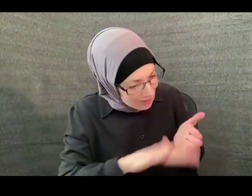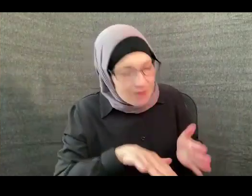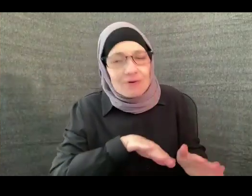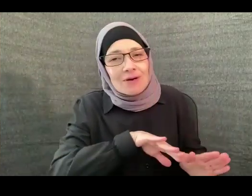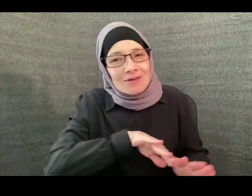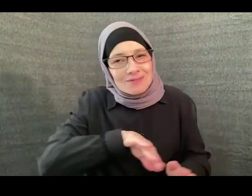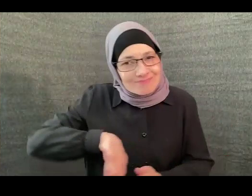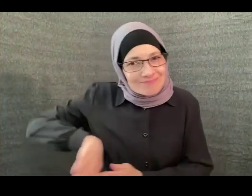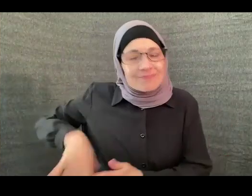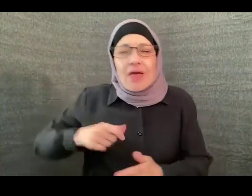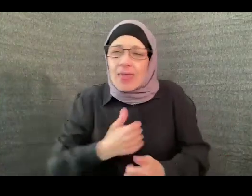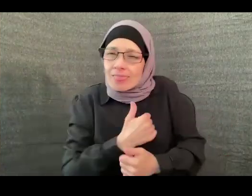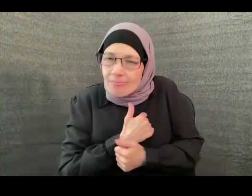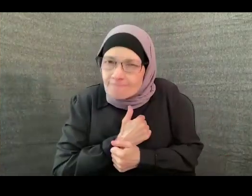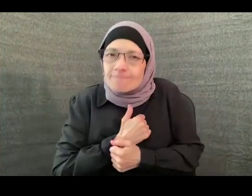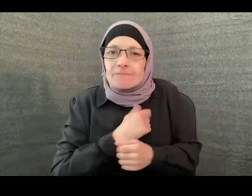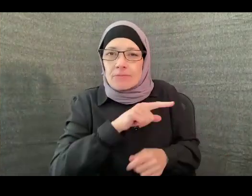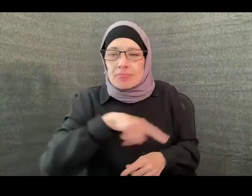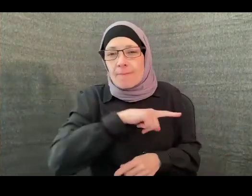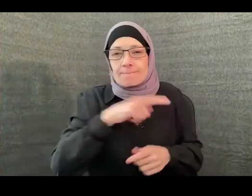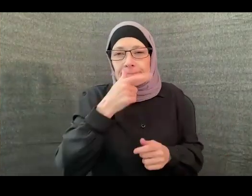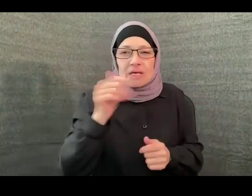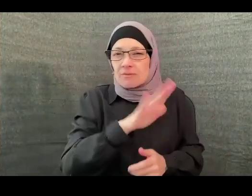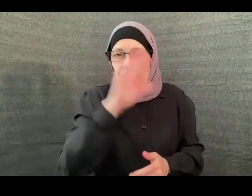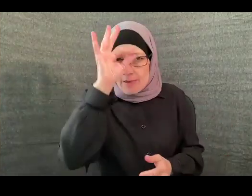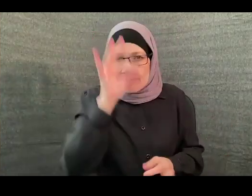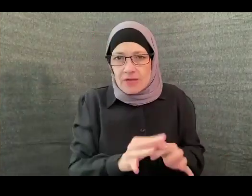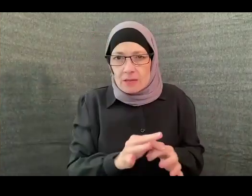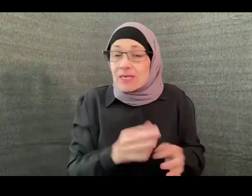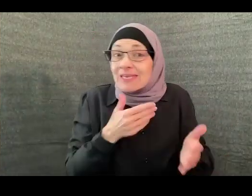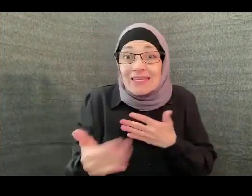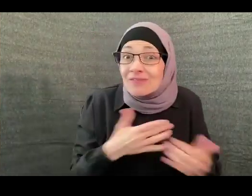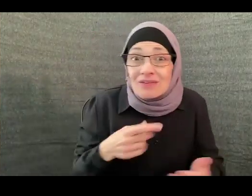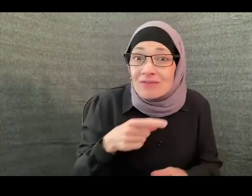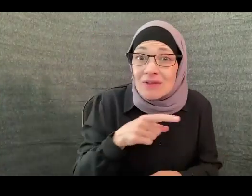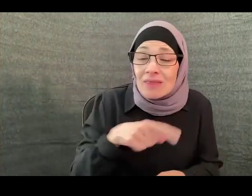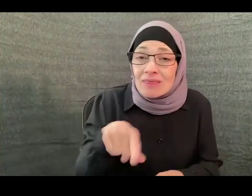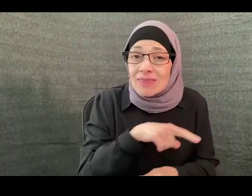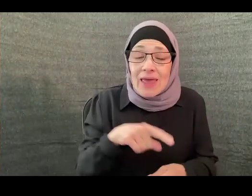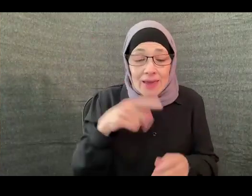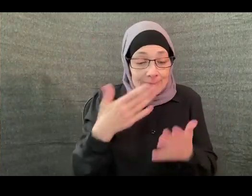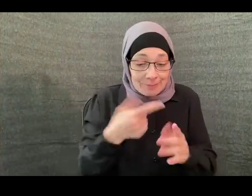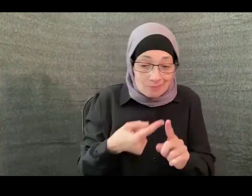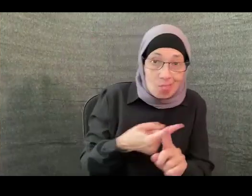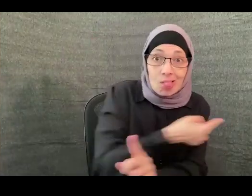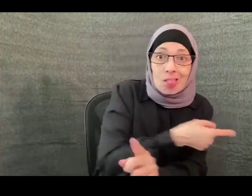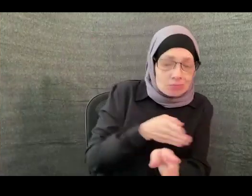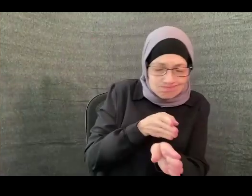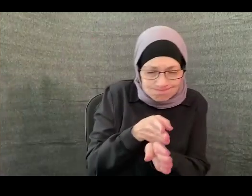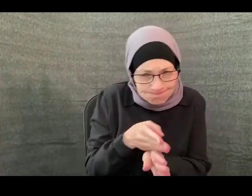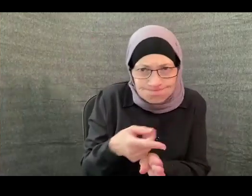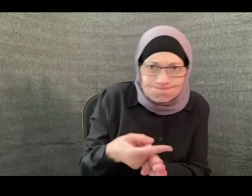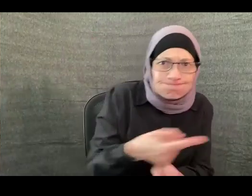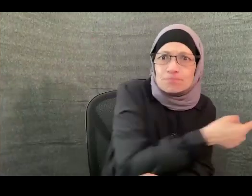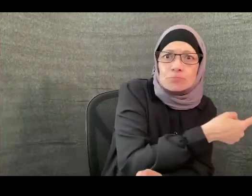even when they violate their faith. We should guide them, we should embrace them and invite